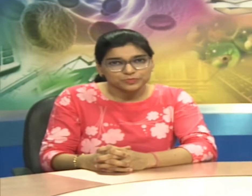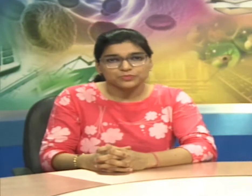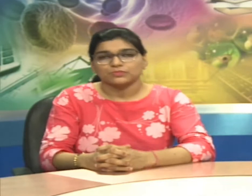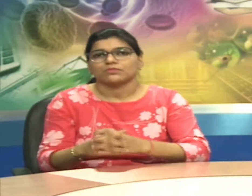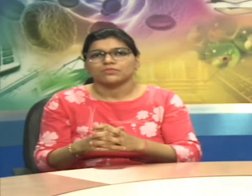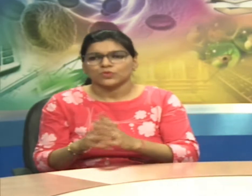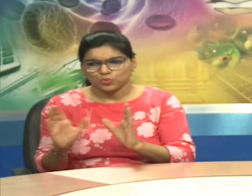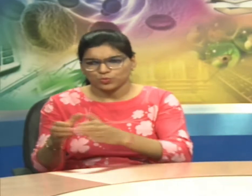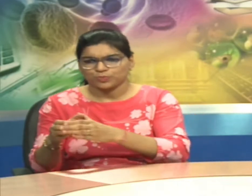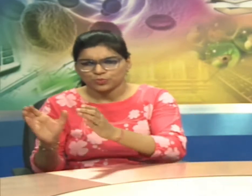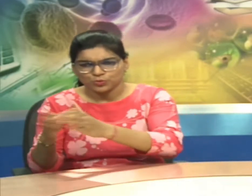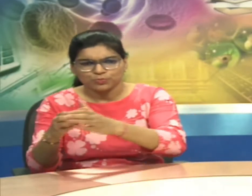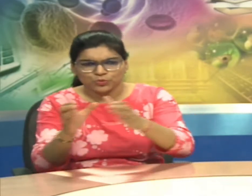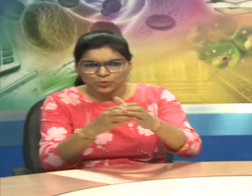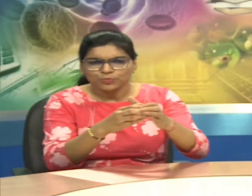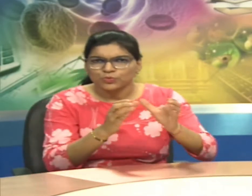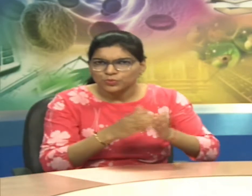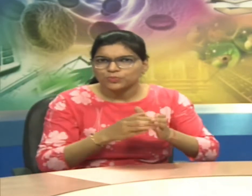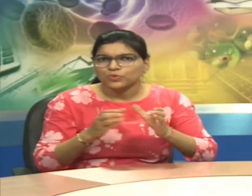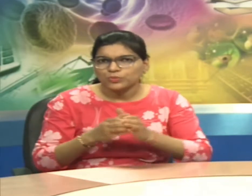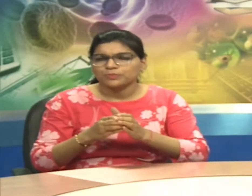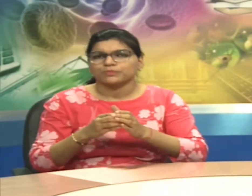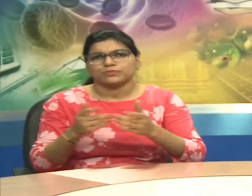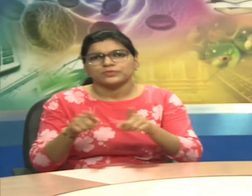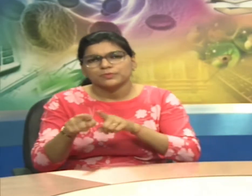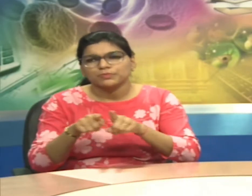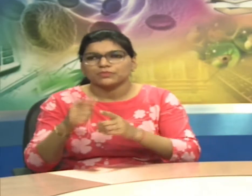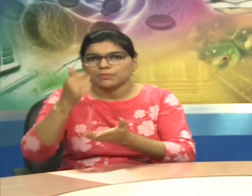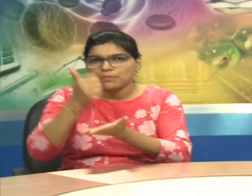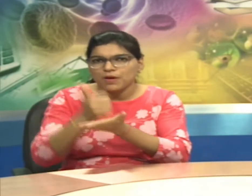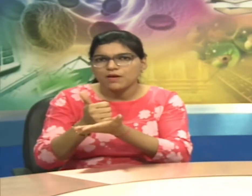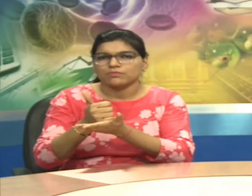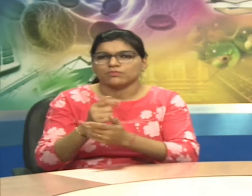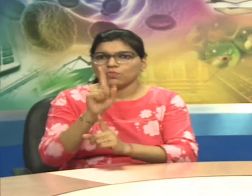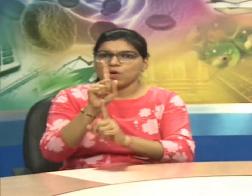Next word is categories, which means group.